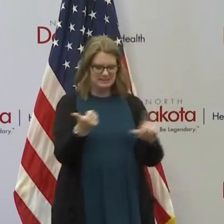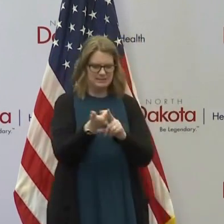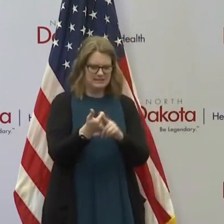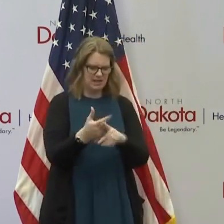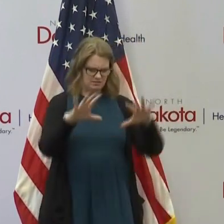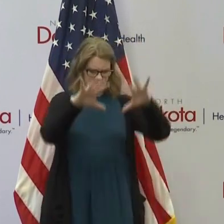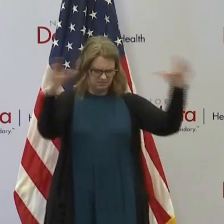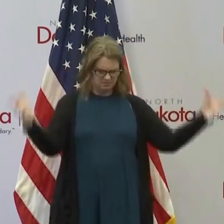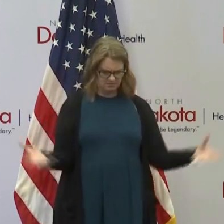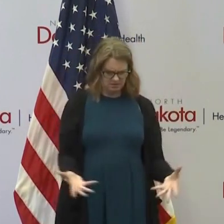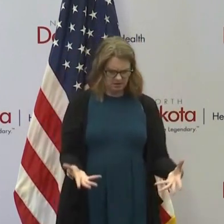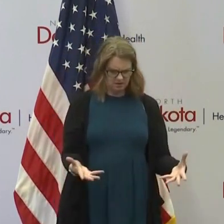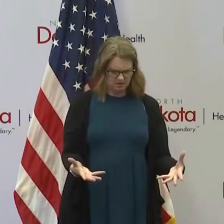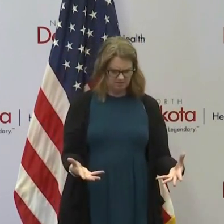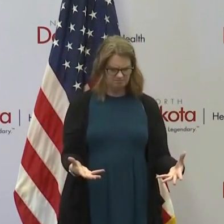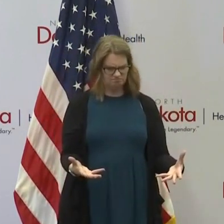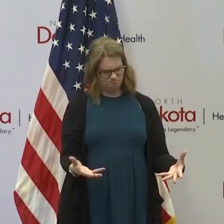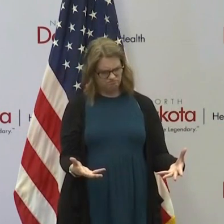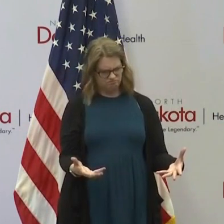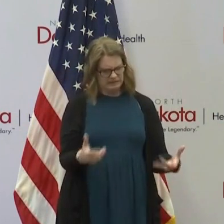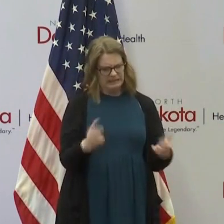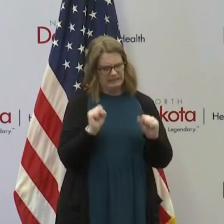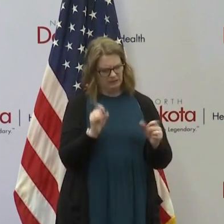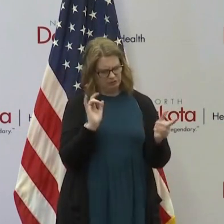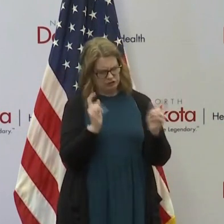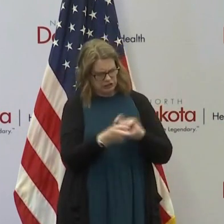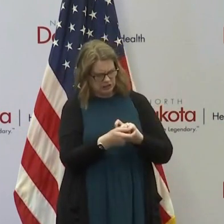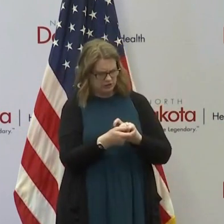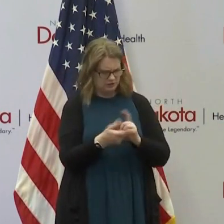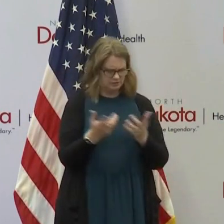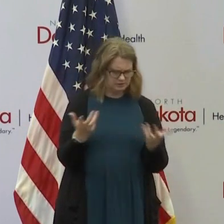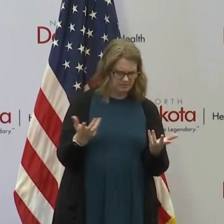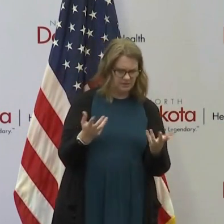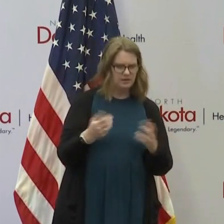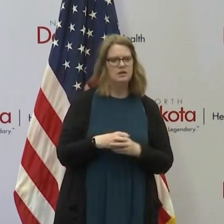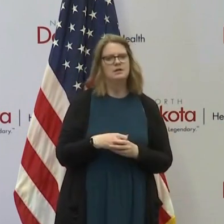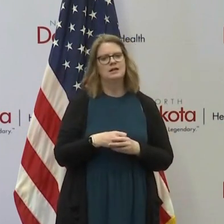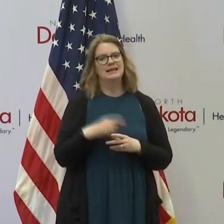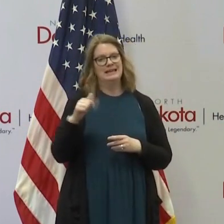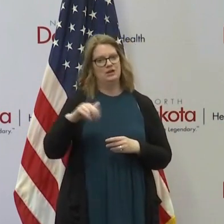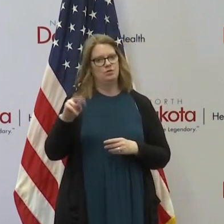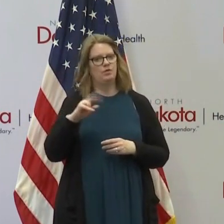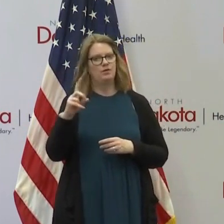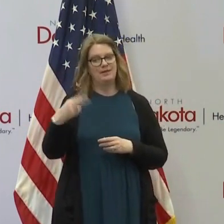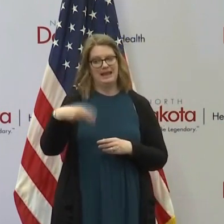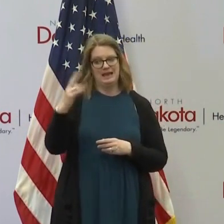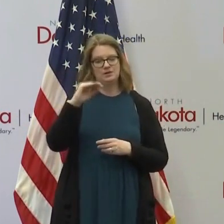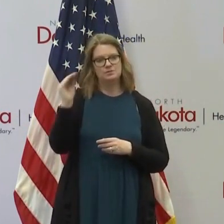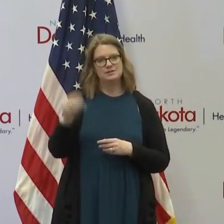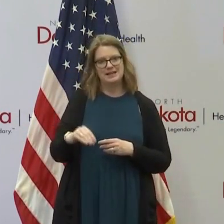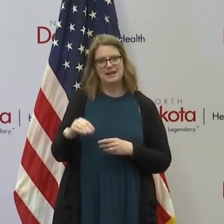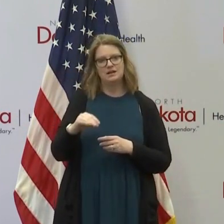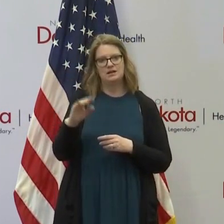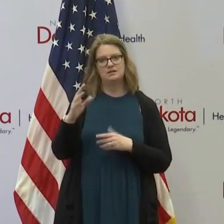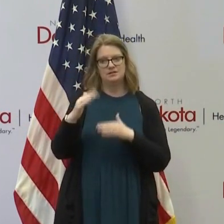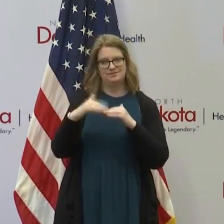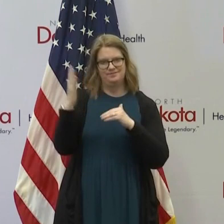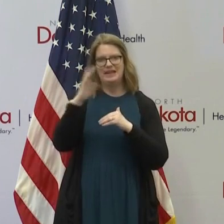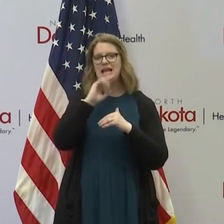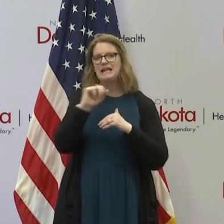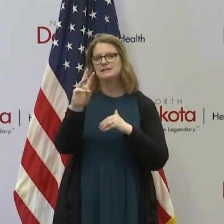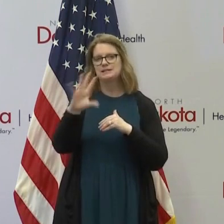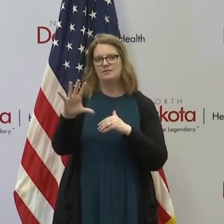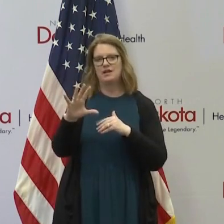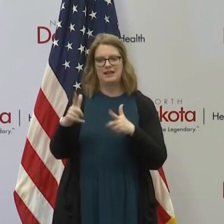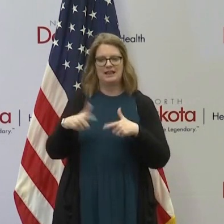is there something we can do differently with the system? And in North Dakota, the highest percentage of people over age 65 live in congregate living